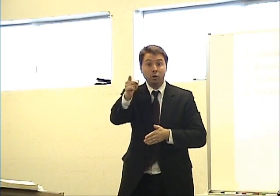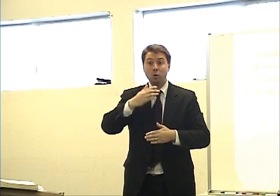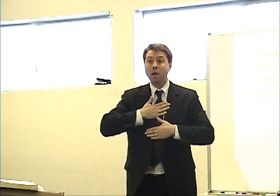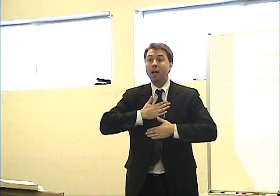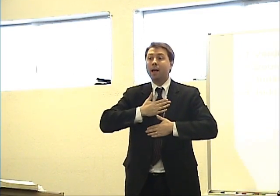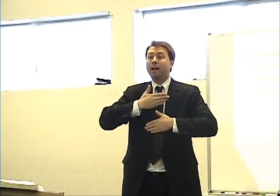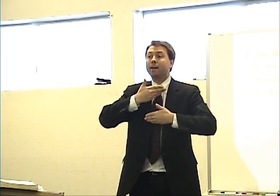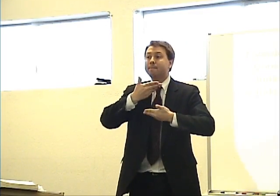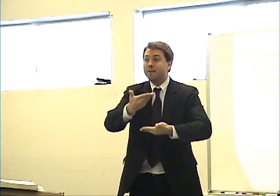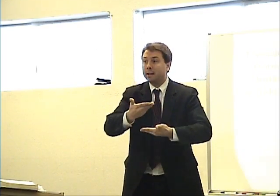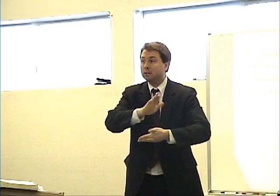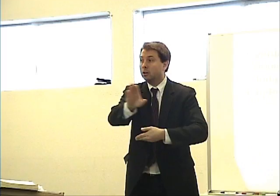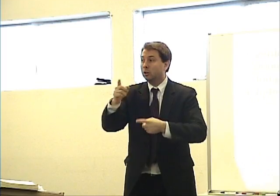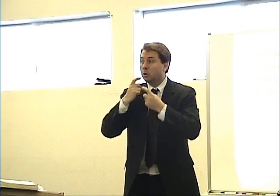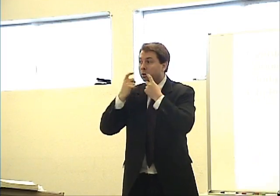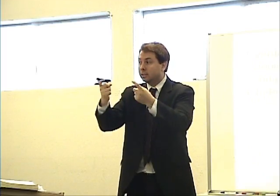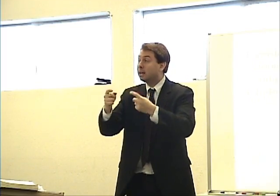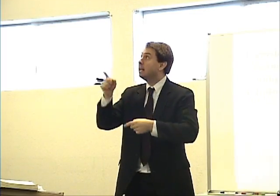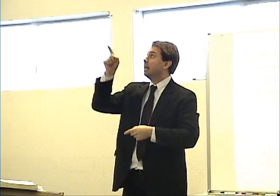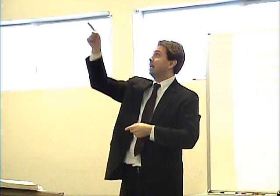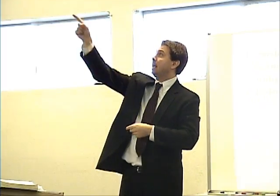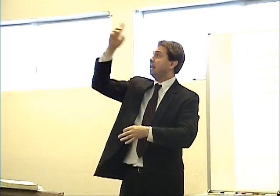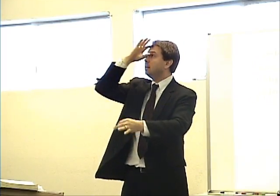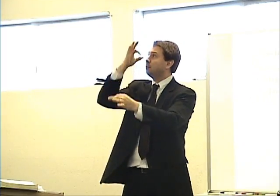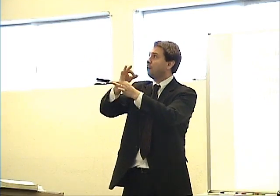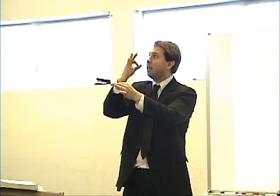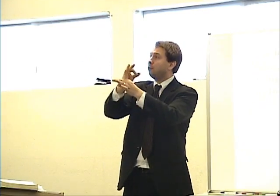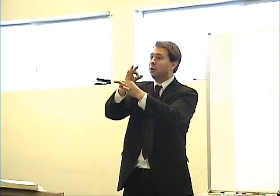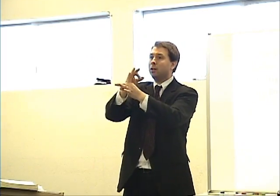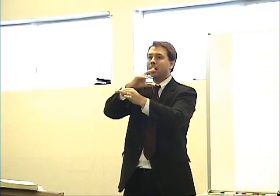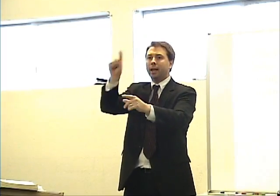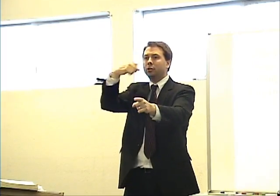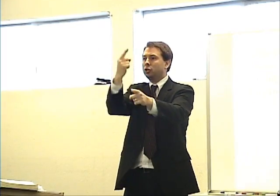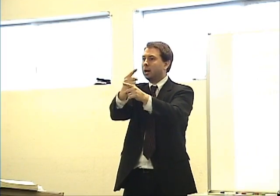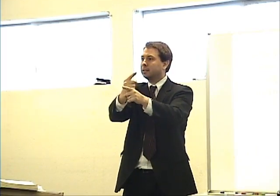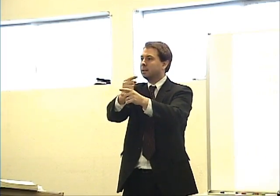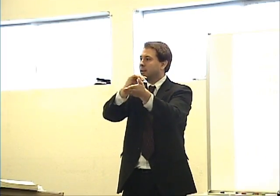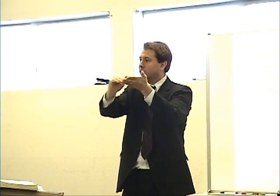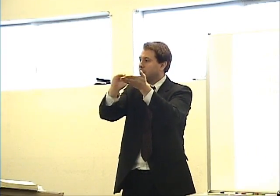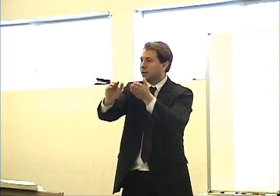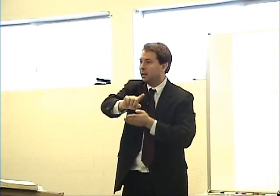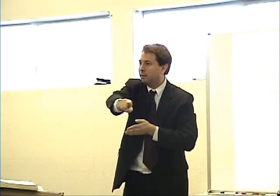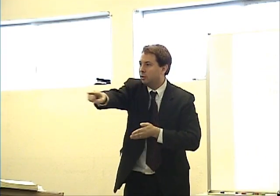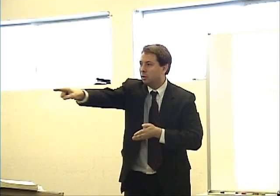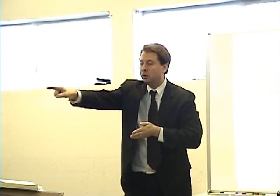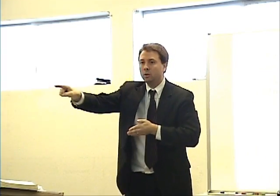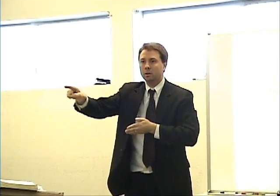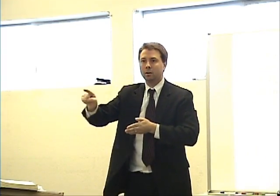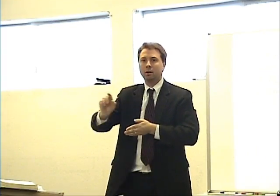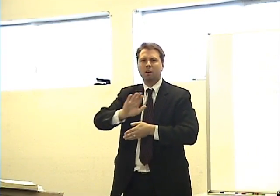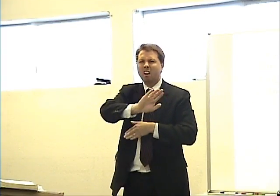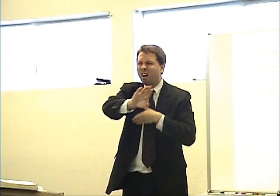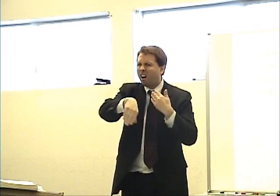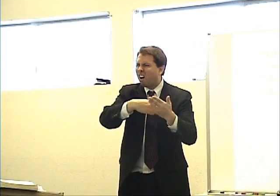you confess your sin, he is faithful and just to forgive you